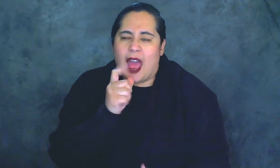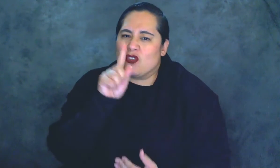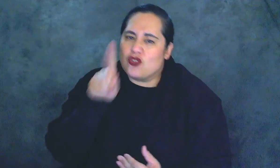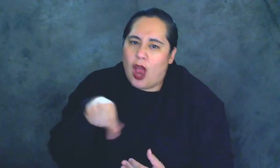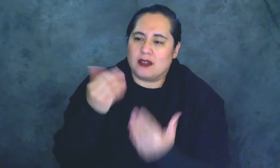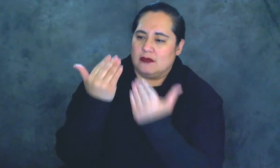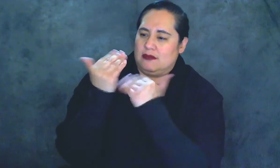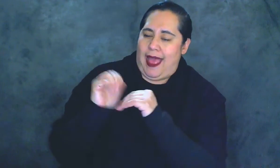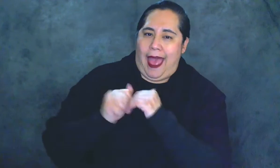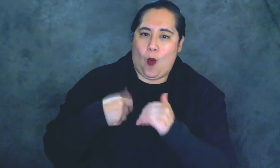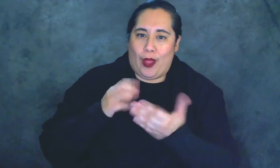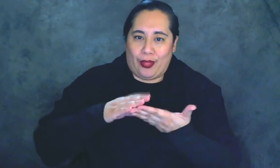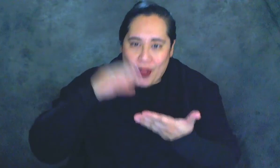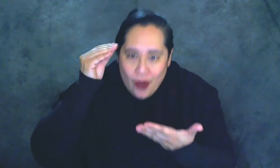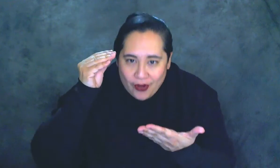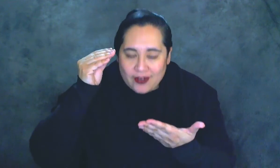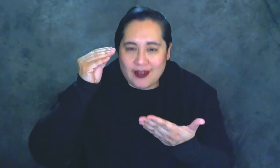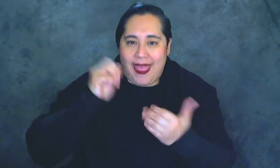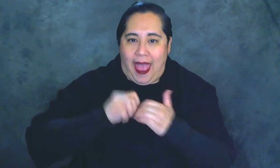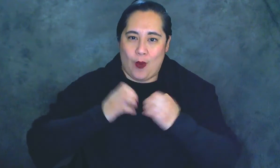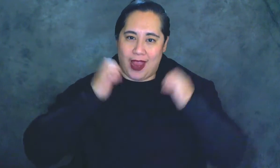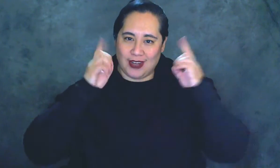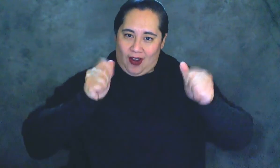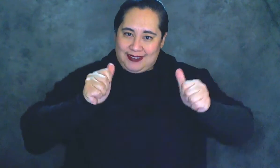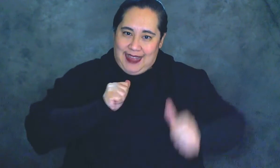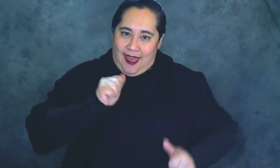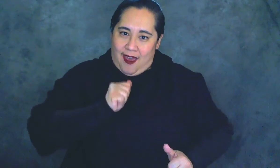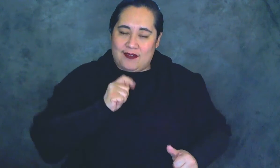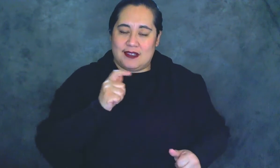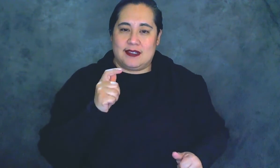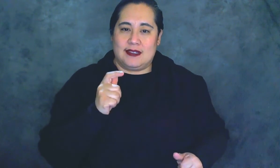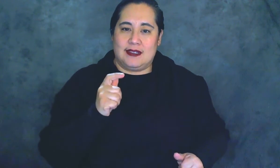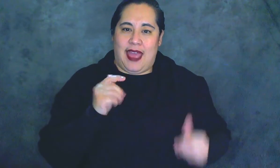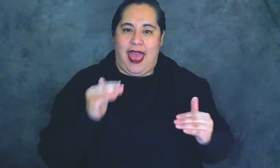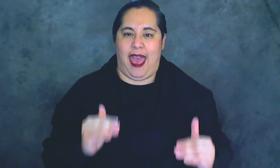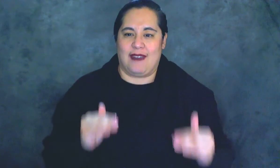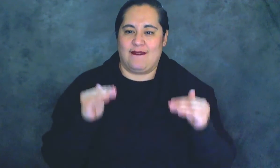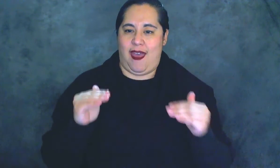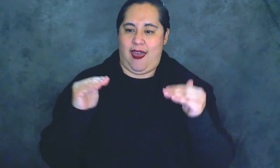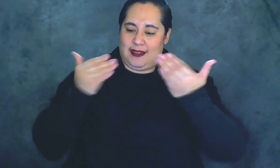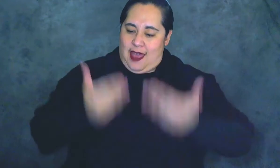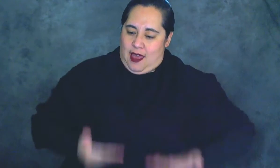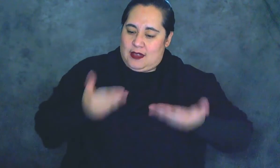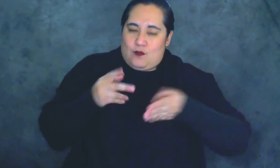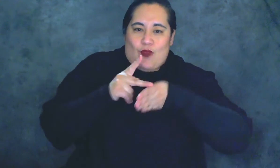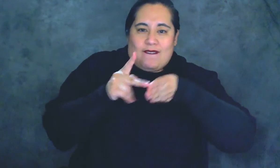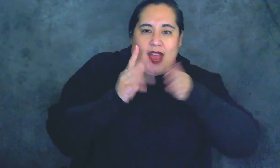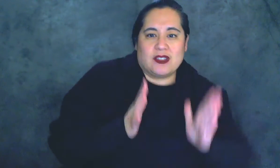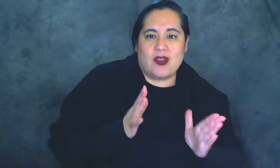we learn and educate ourselves and advance as professionals or as students, but it's